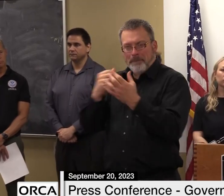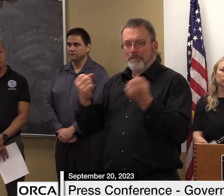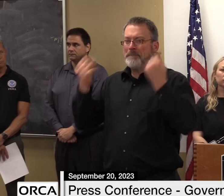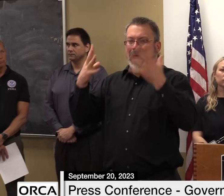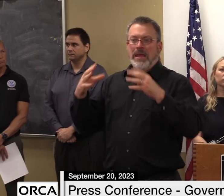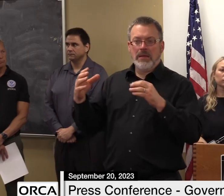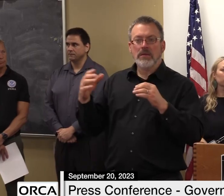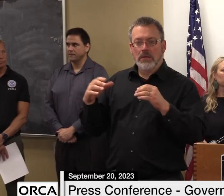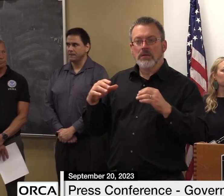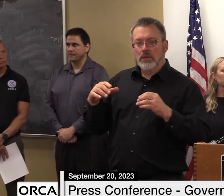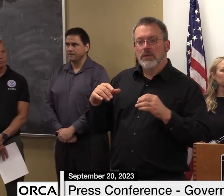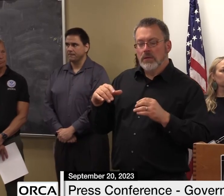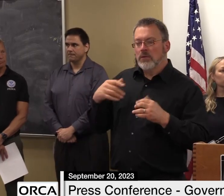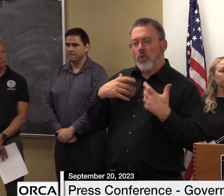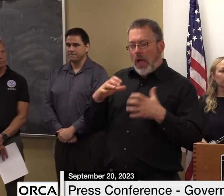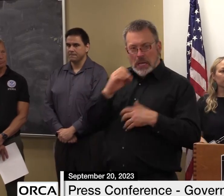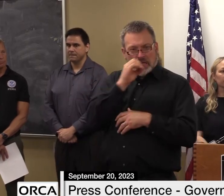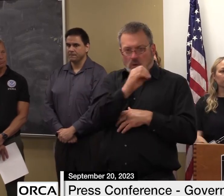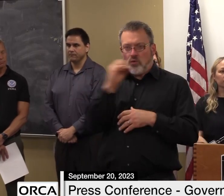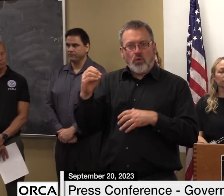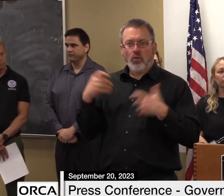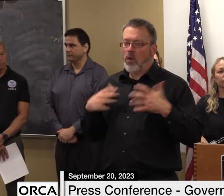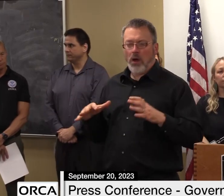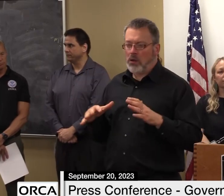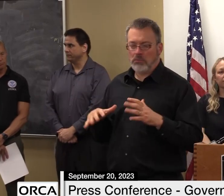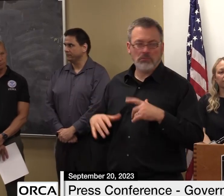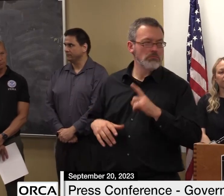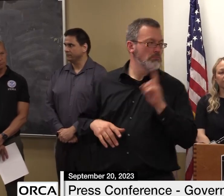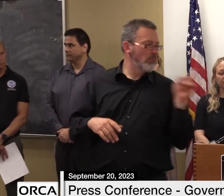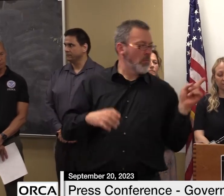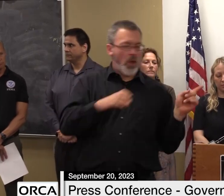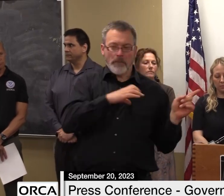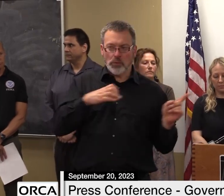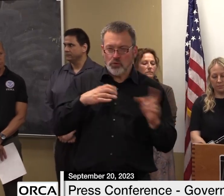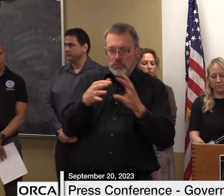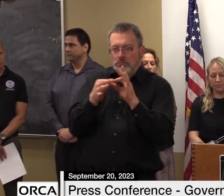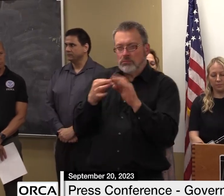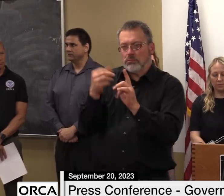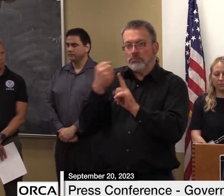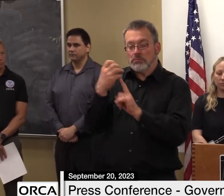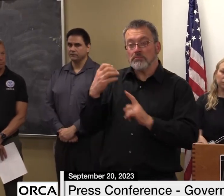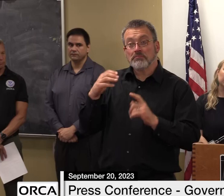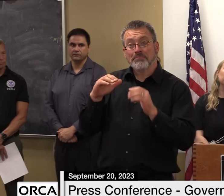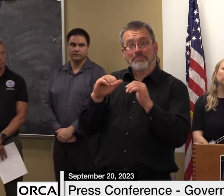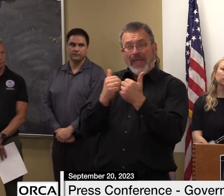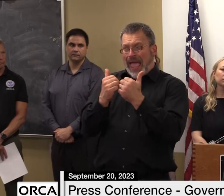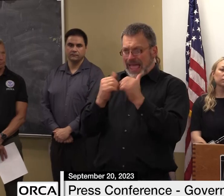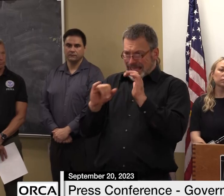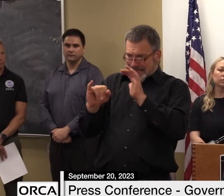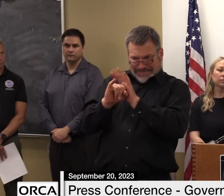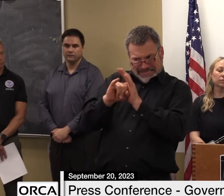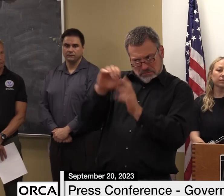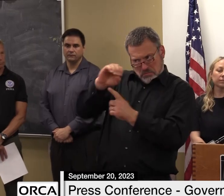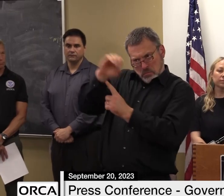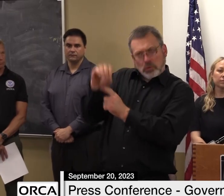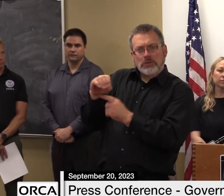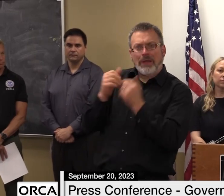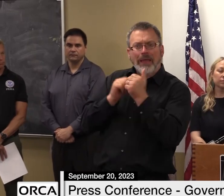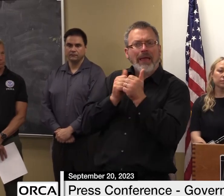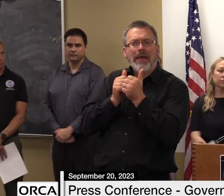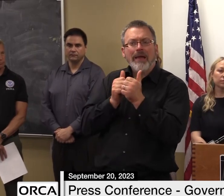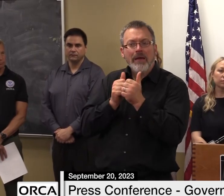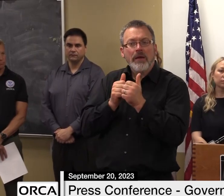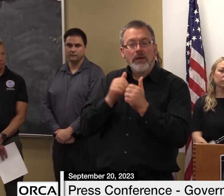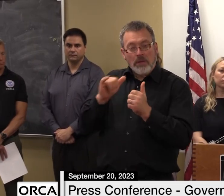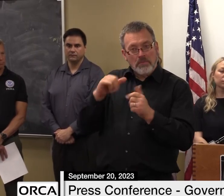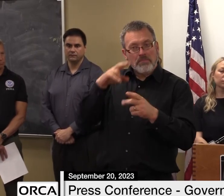next phase. Yeah, correct? The way we came to the percentage was looking at all of the outstanding